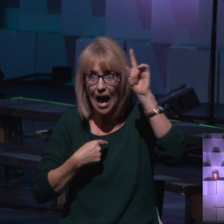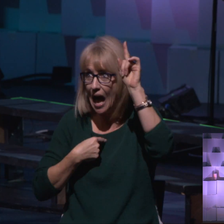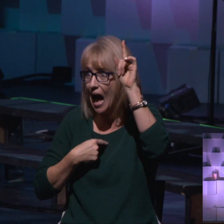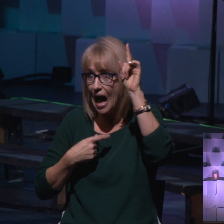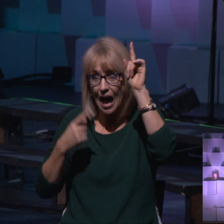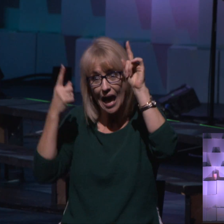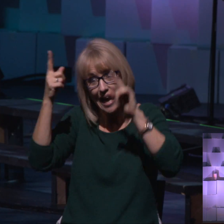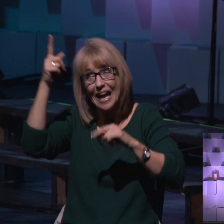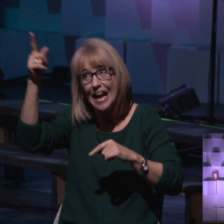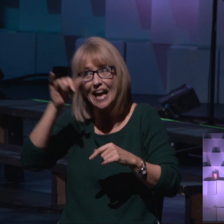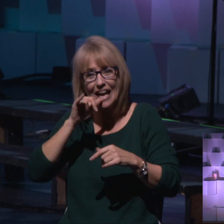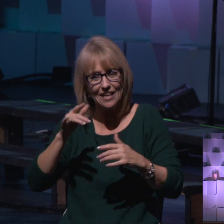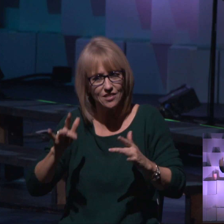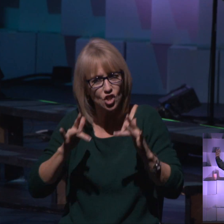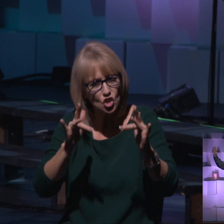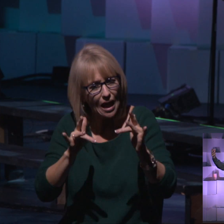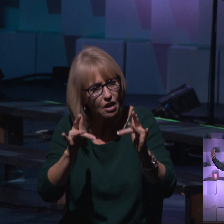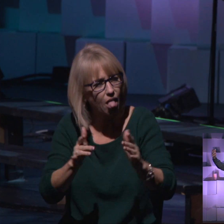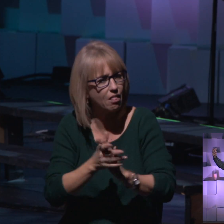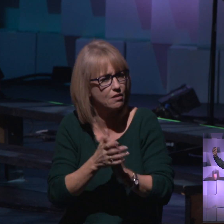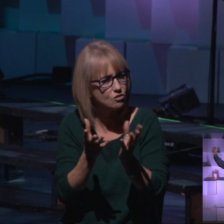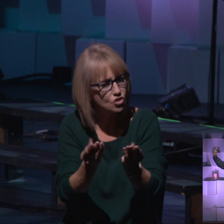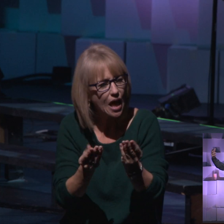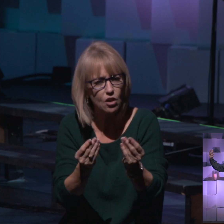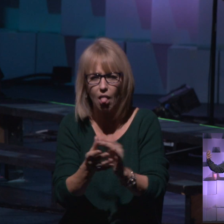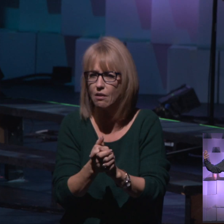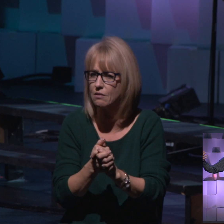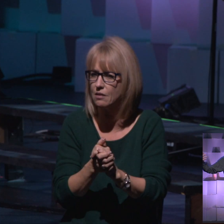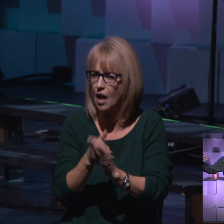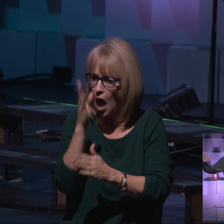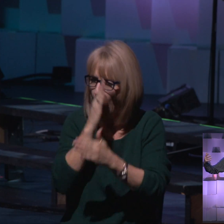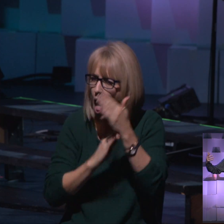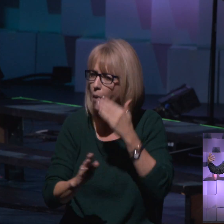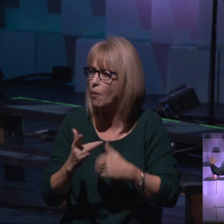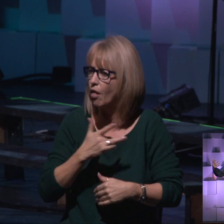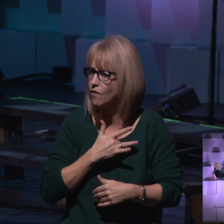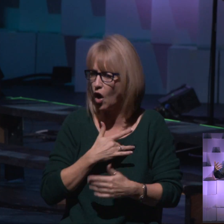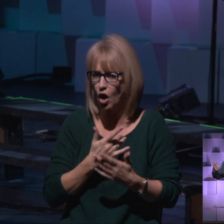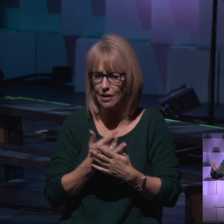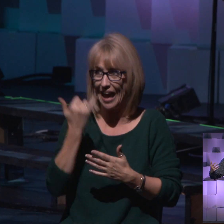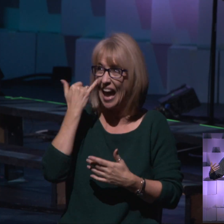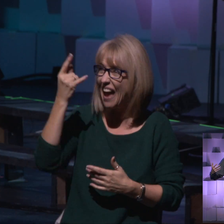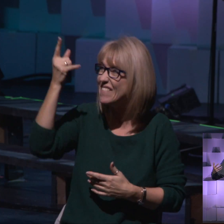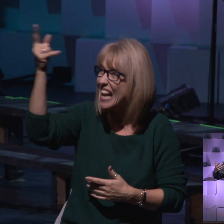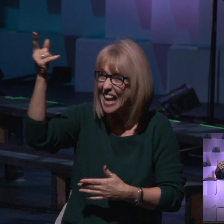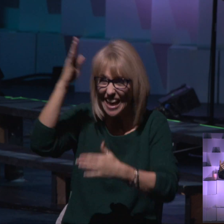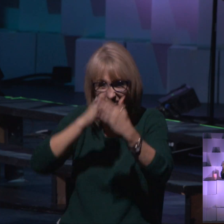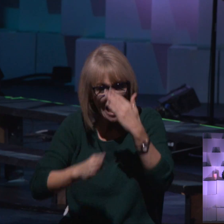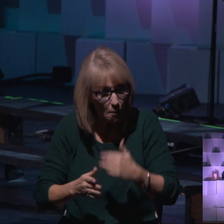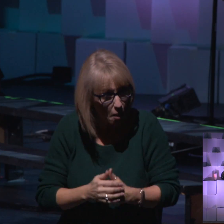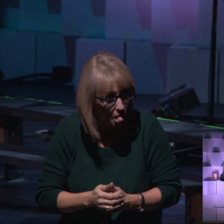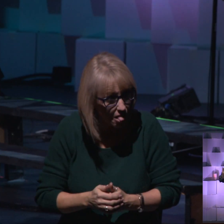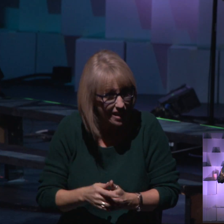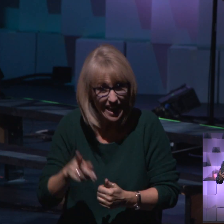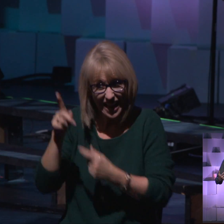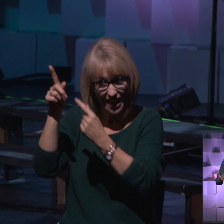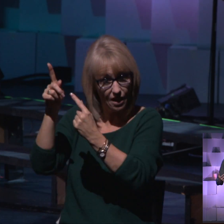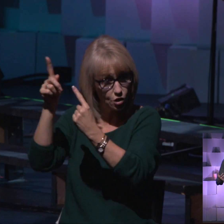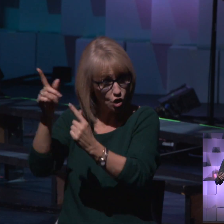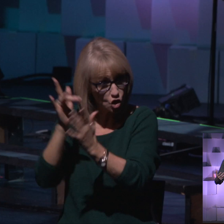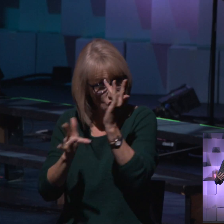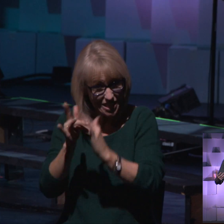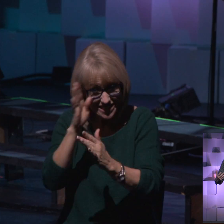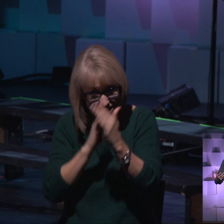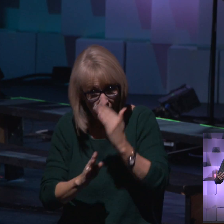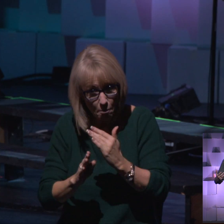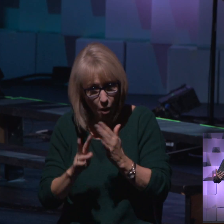heart. Now, if the God of the universe comes to us and he lives in humility as he demonstrates his grace, then shouldn't you and